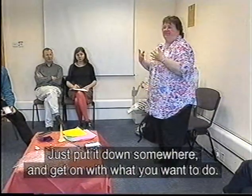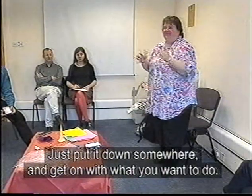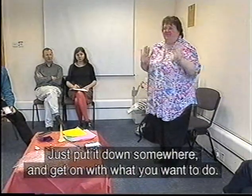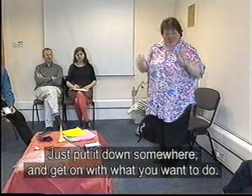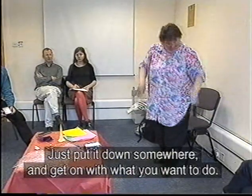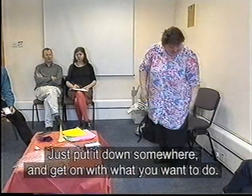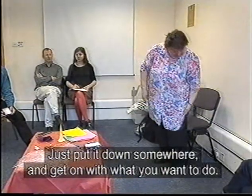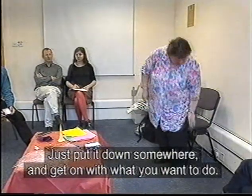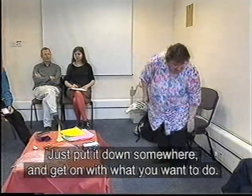do.